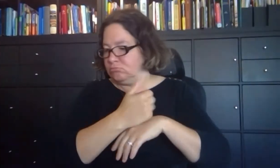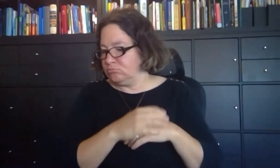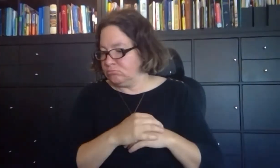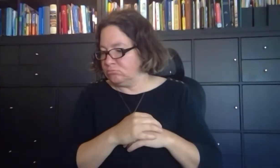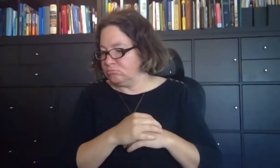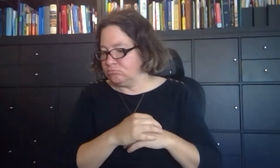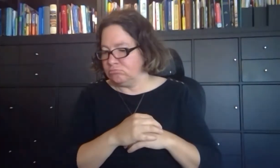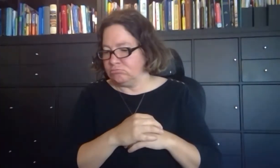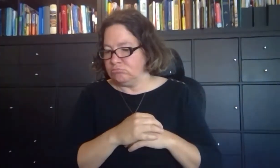They've decided